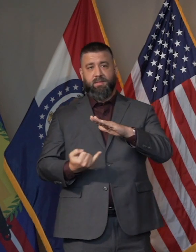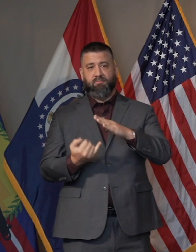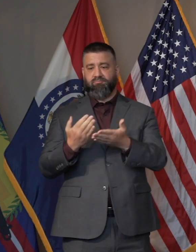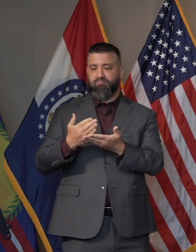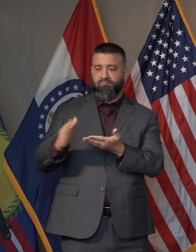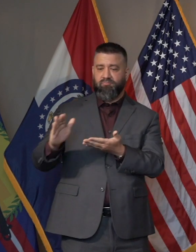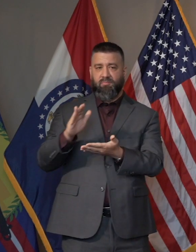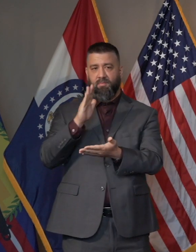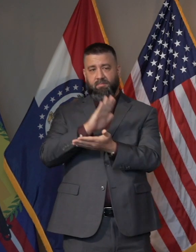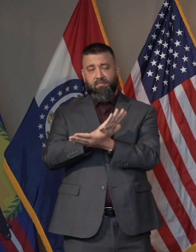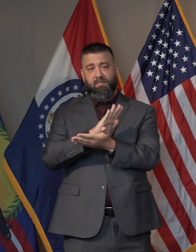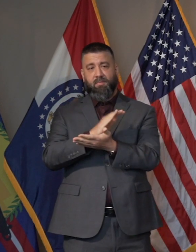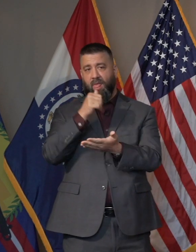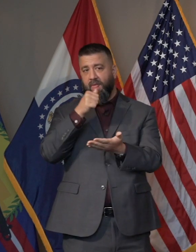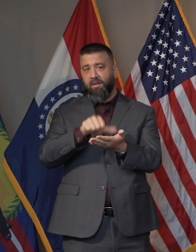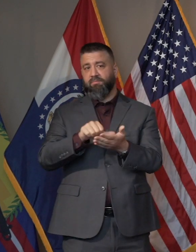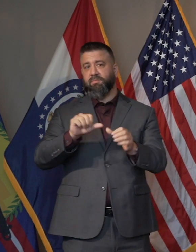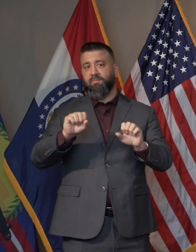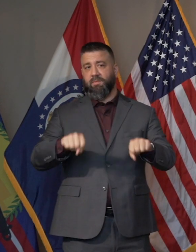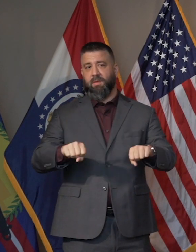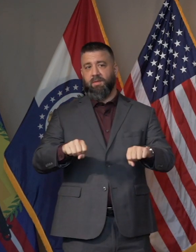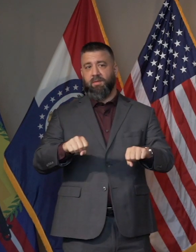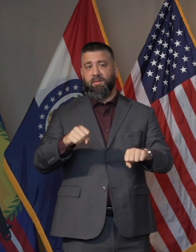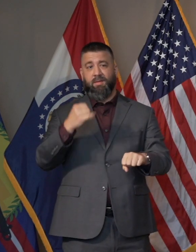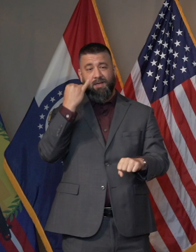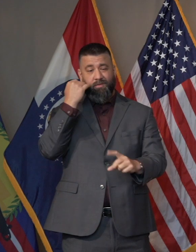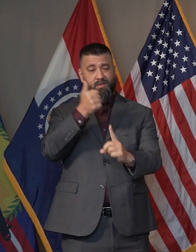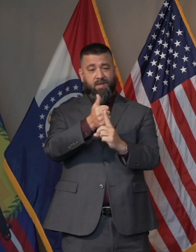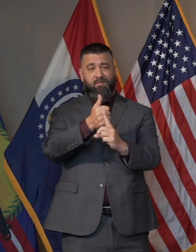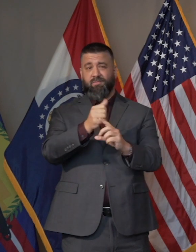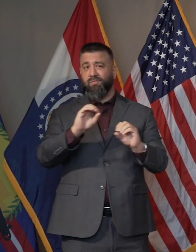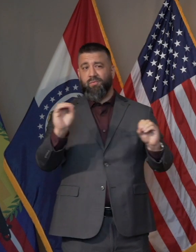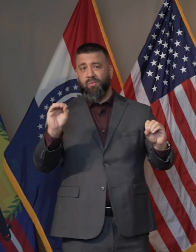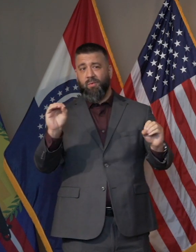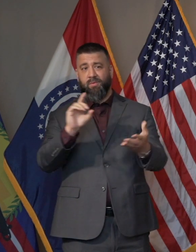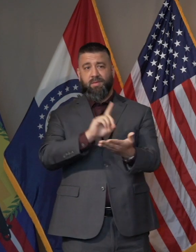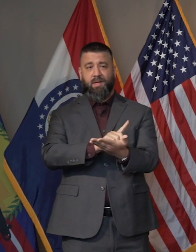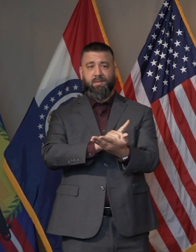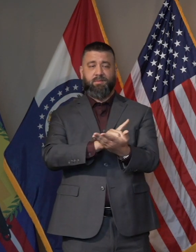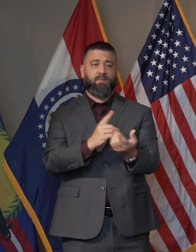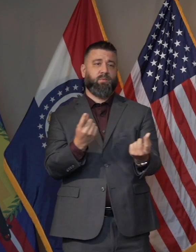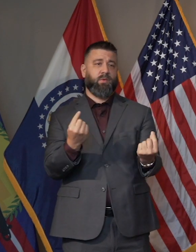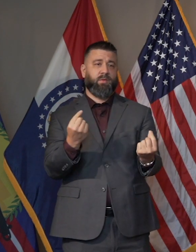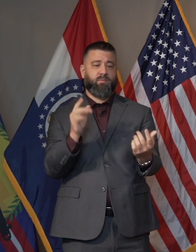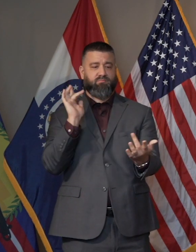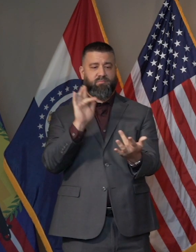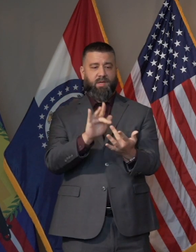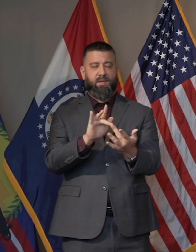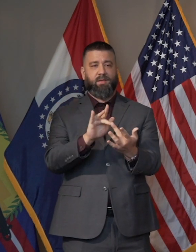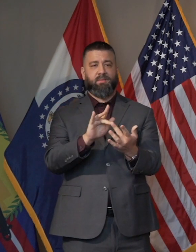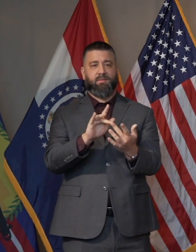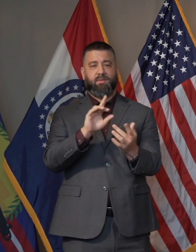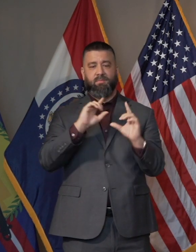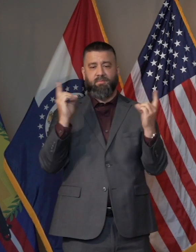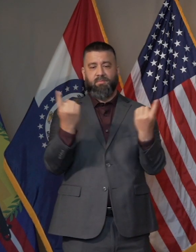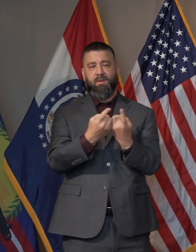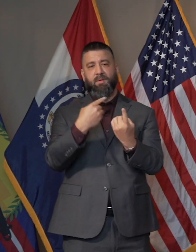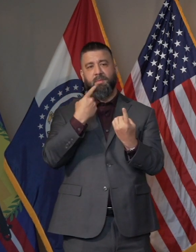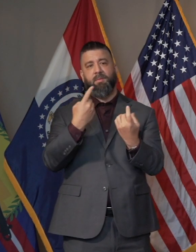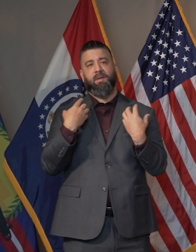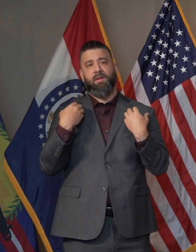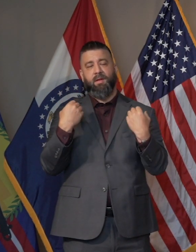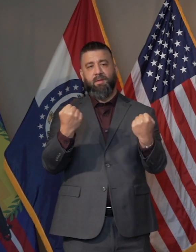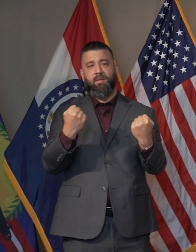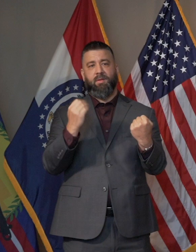from quarantine letters. If you don't have a primary care physician, then you can contact the Department of Public Health, and we'll try and